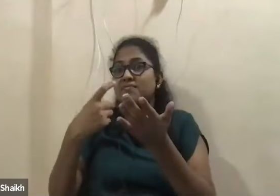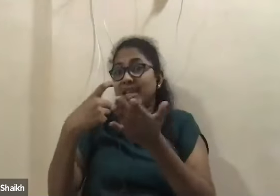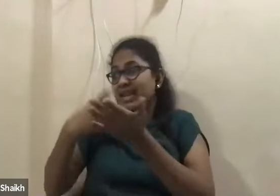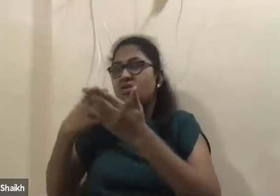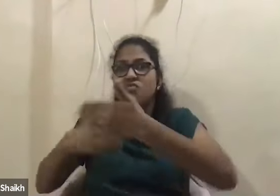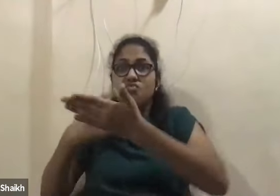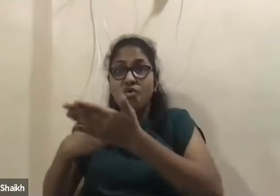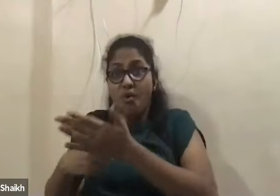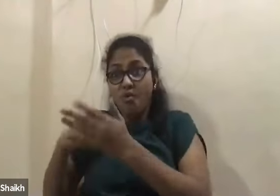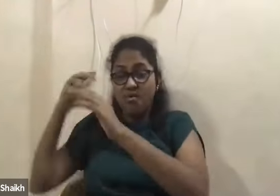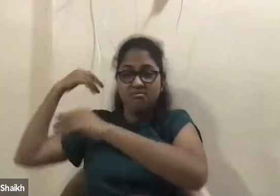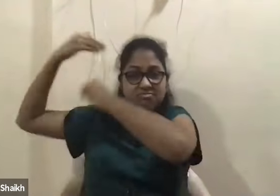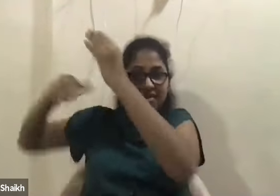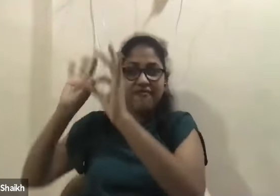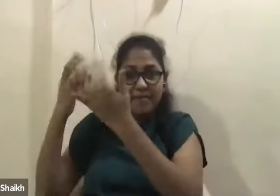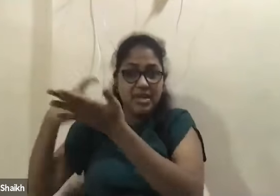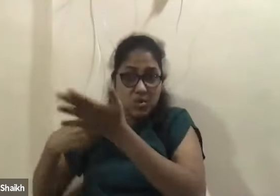then of course it will